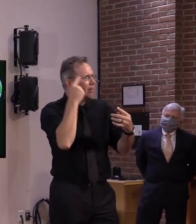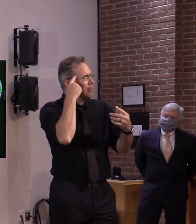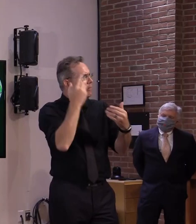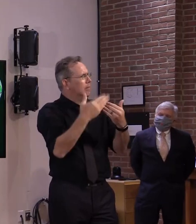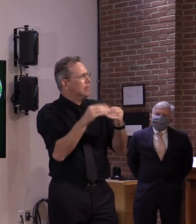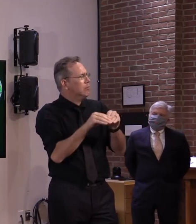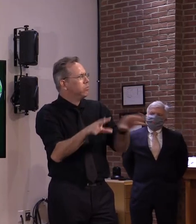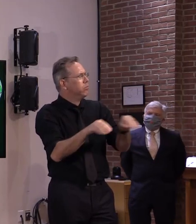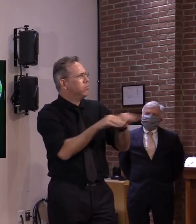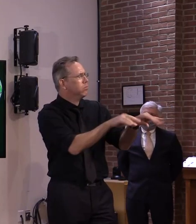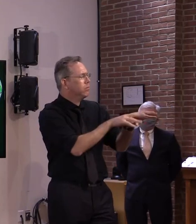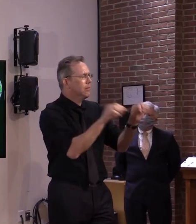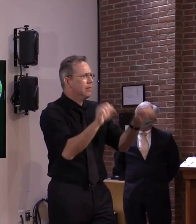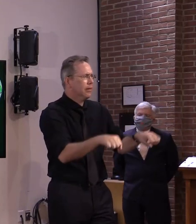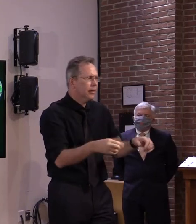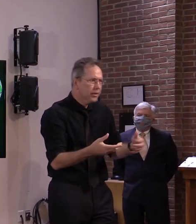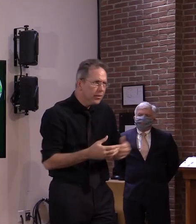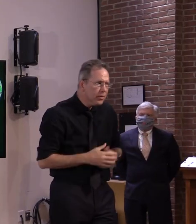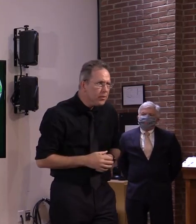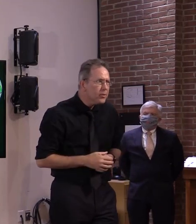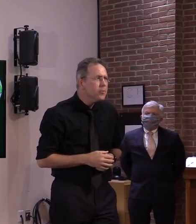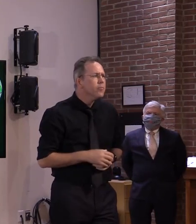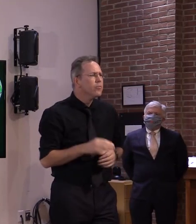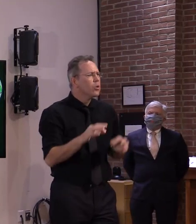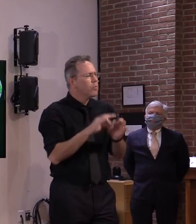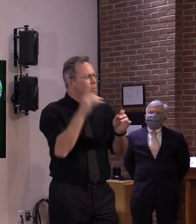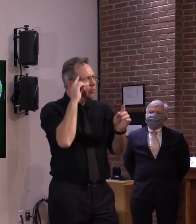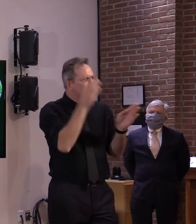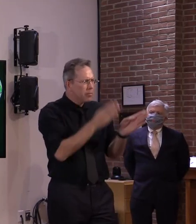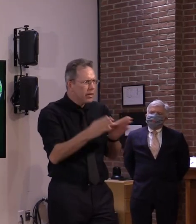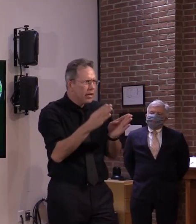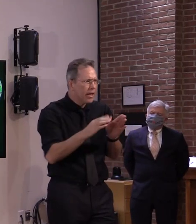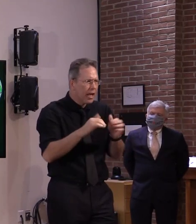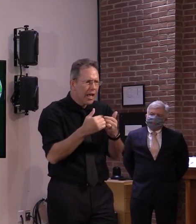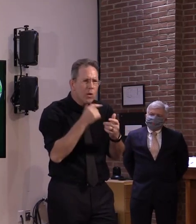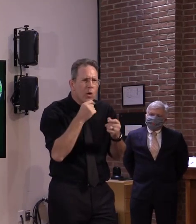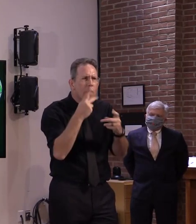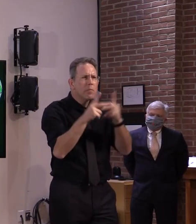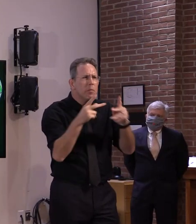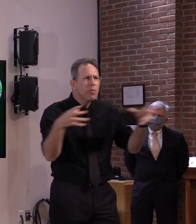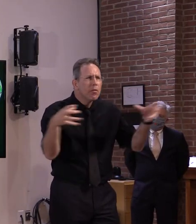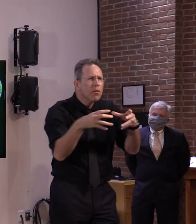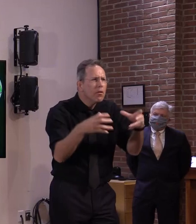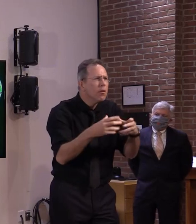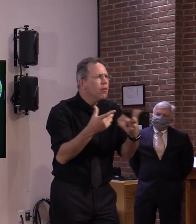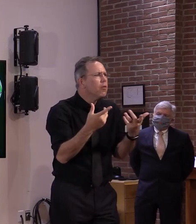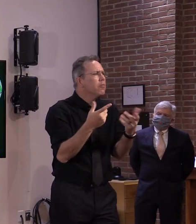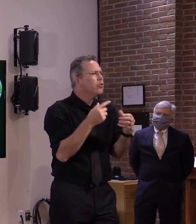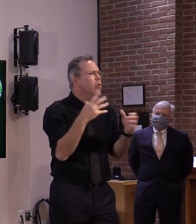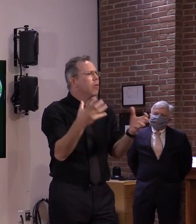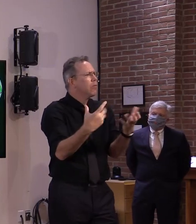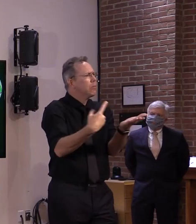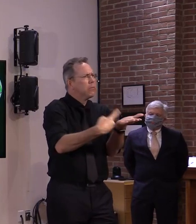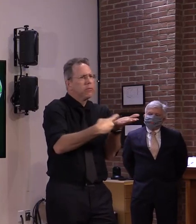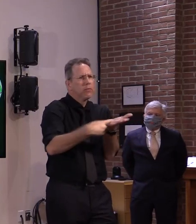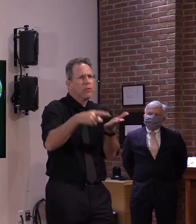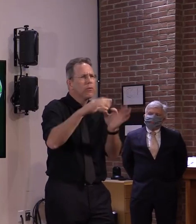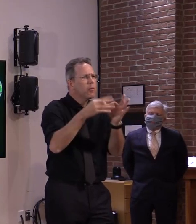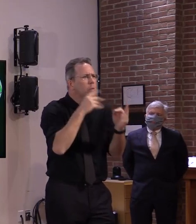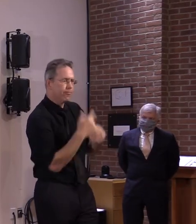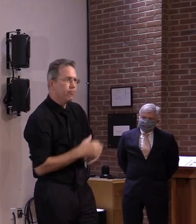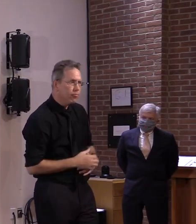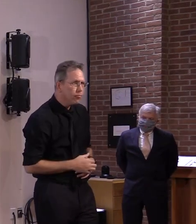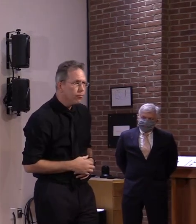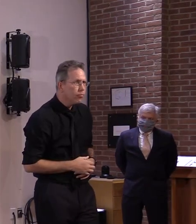As you plan your holidays, have an open conversation about safety. Let your friends and family know that what